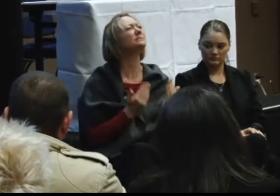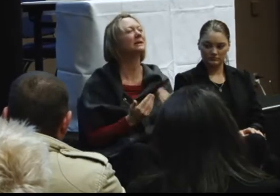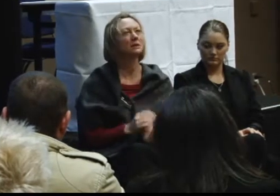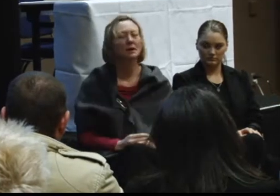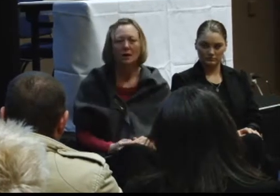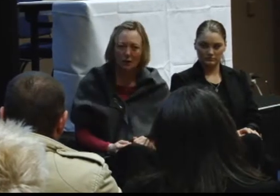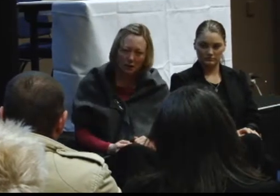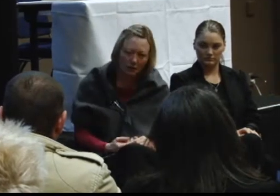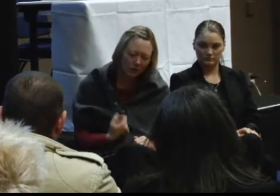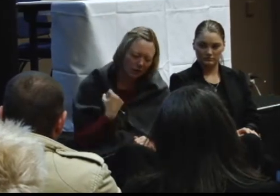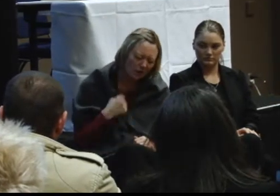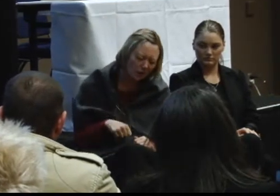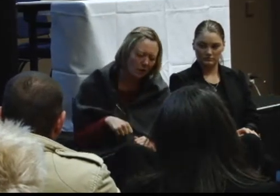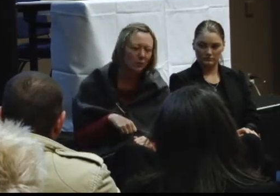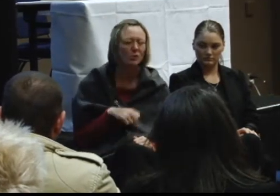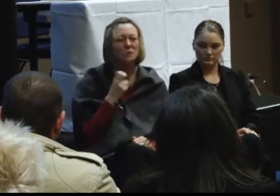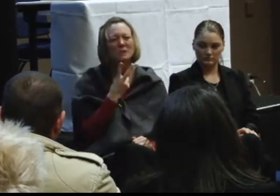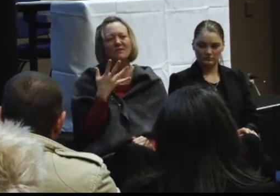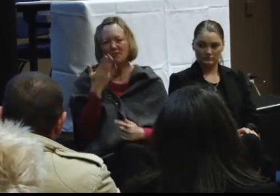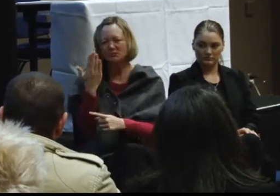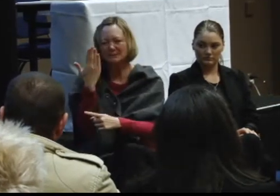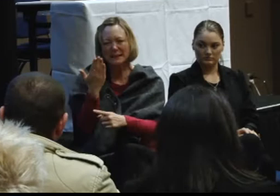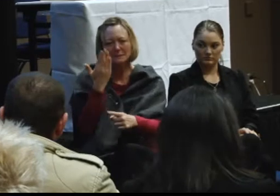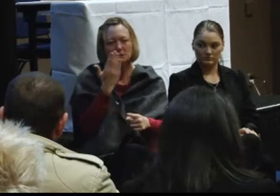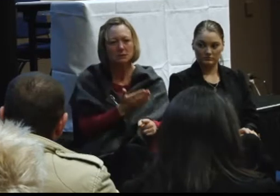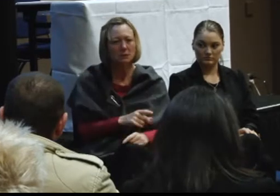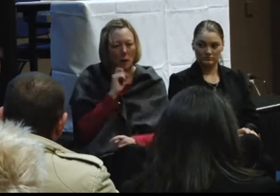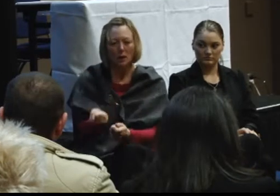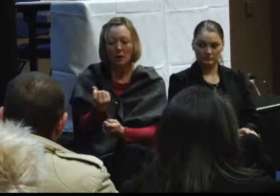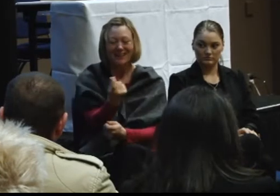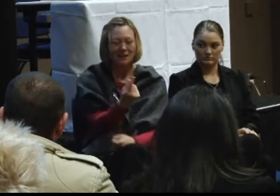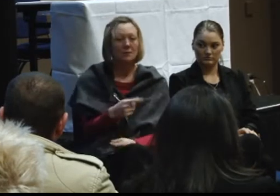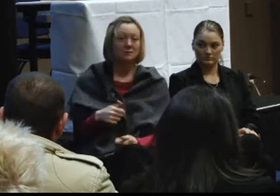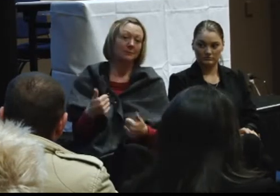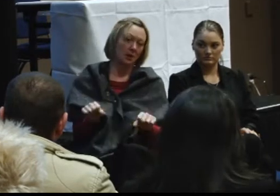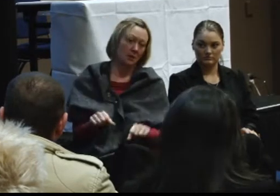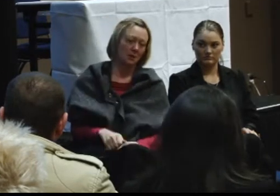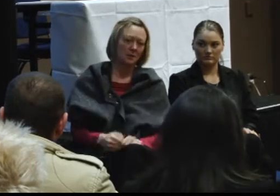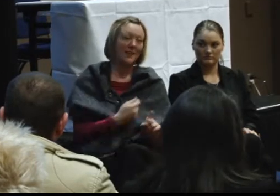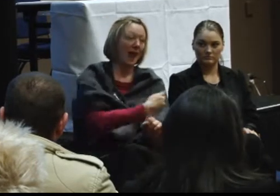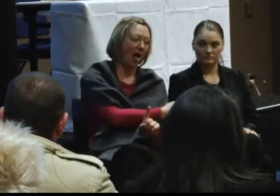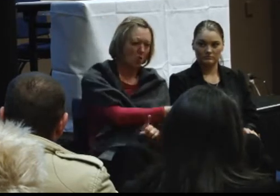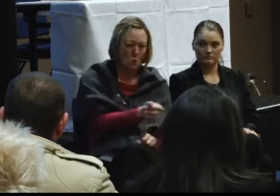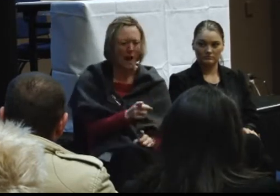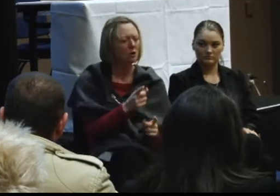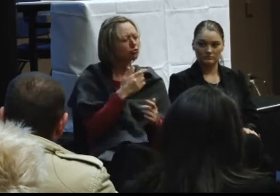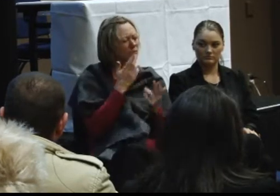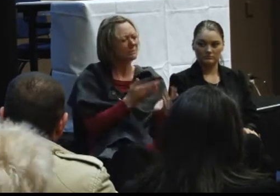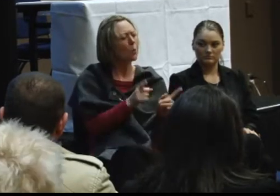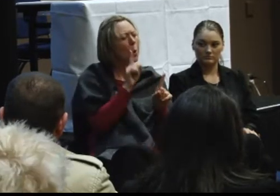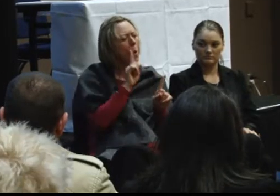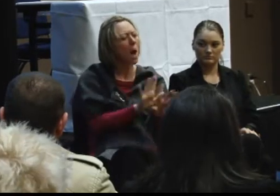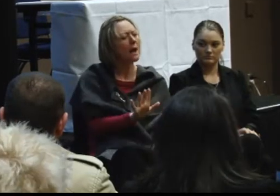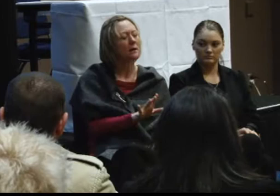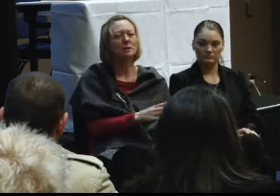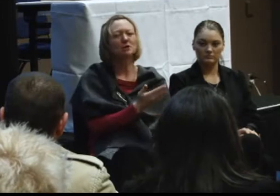we go, 25 respects are going to pop up. And they did. So we went round the other way and said, what does that respect look like? And